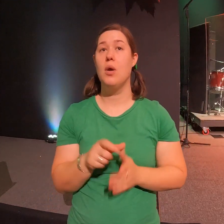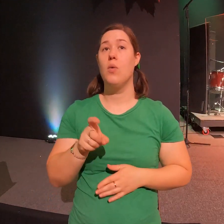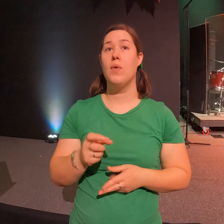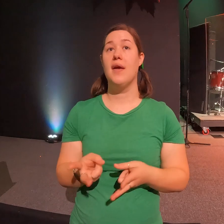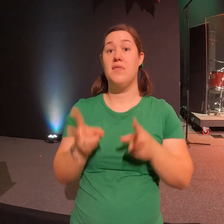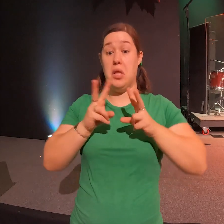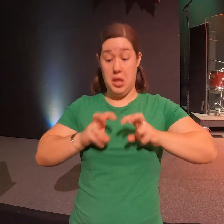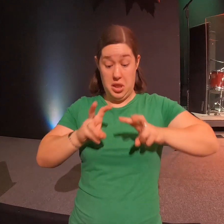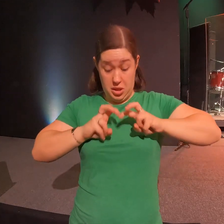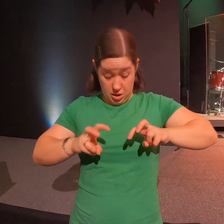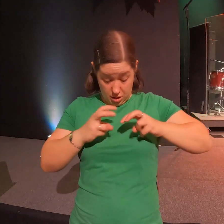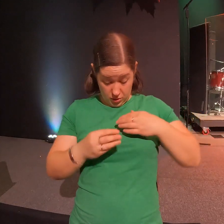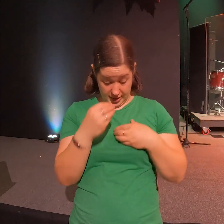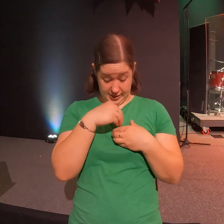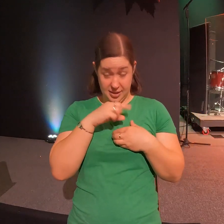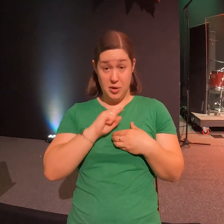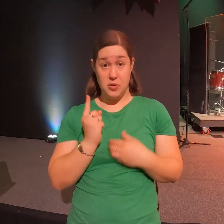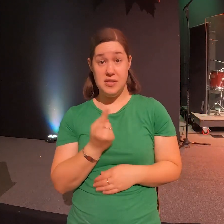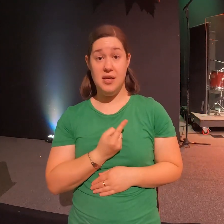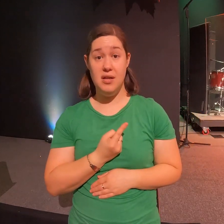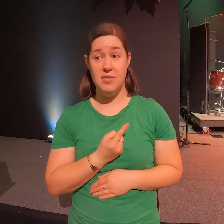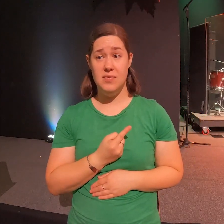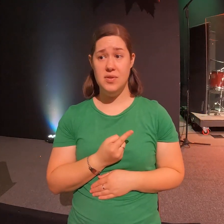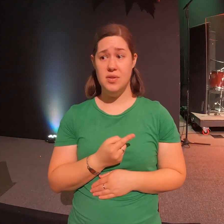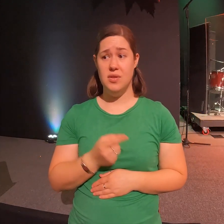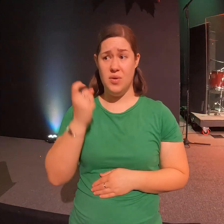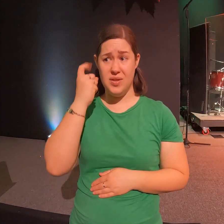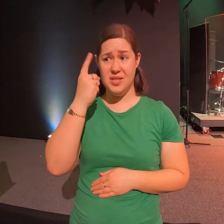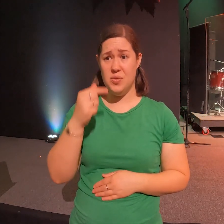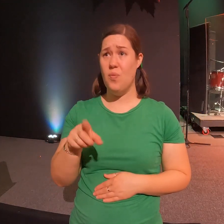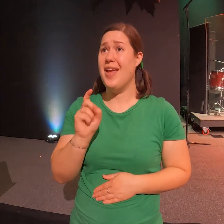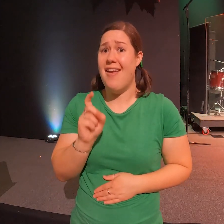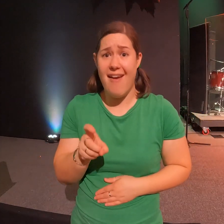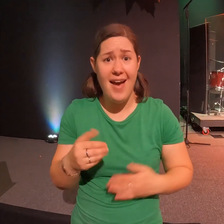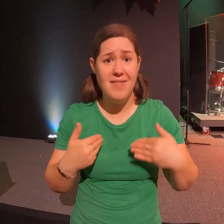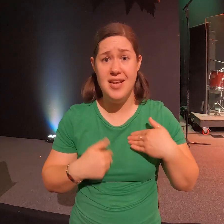that we have to have faith. We have to believe. We have to trust.